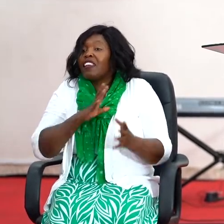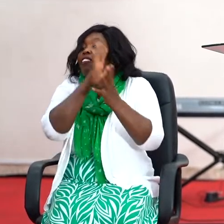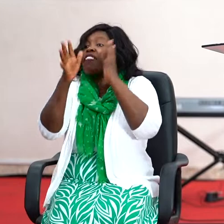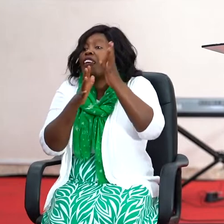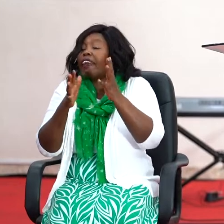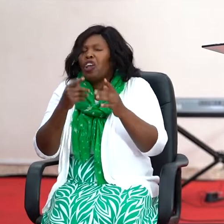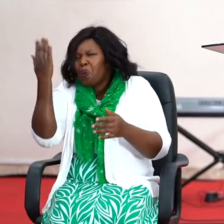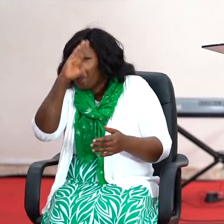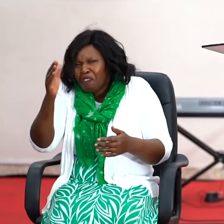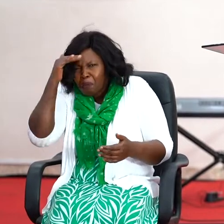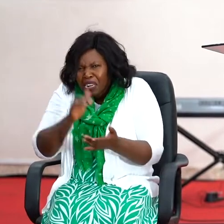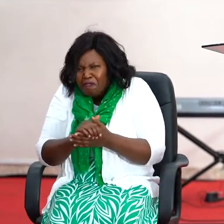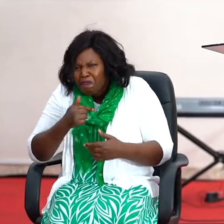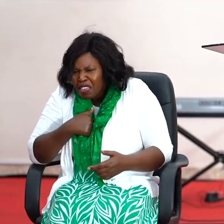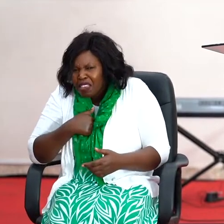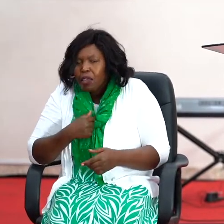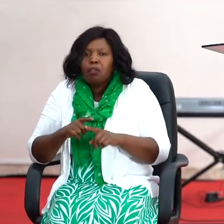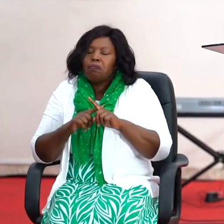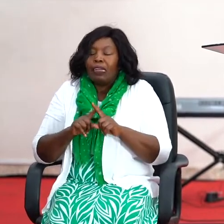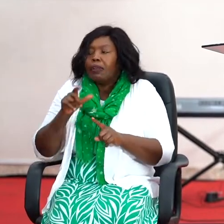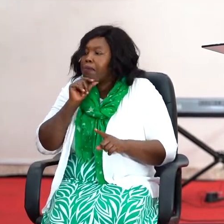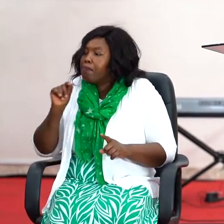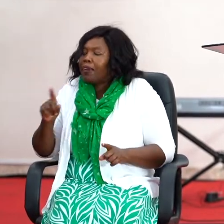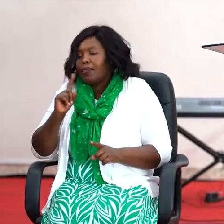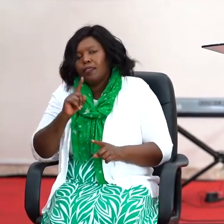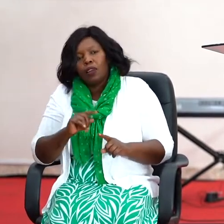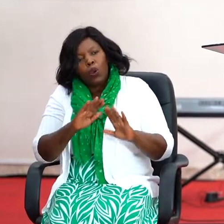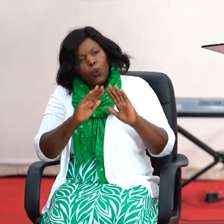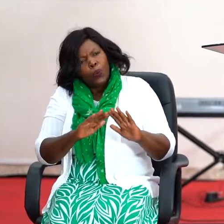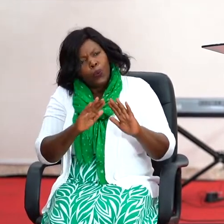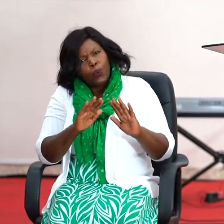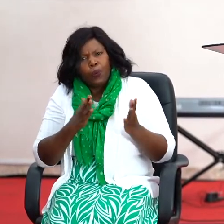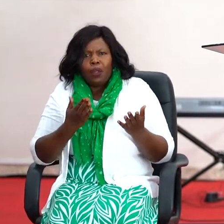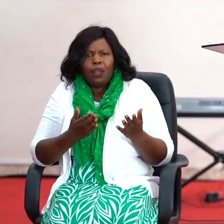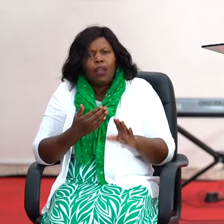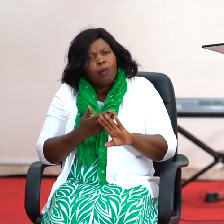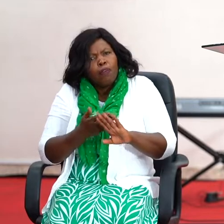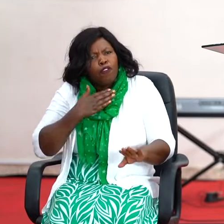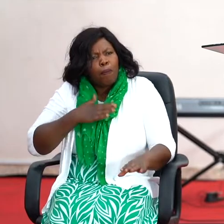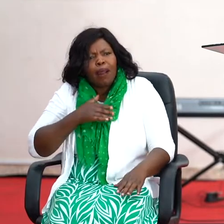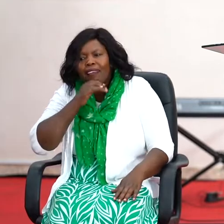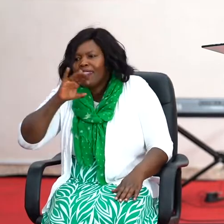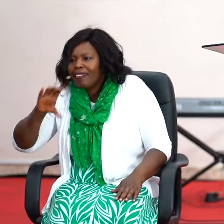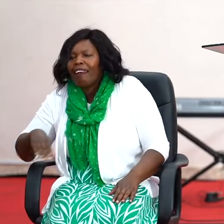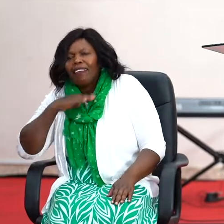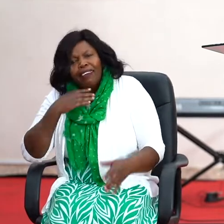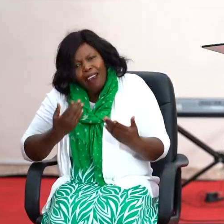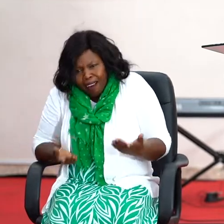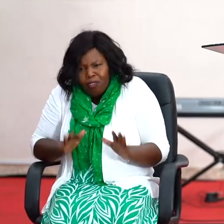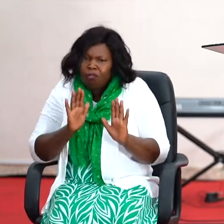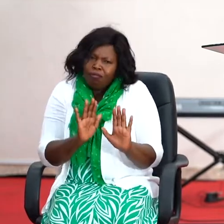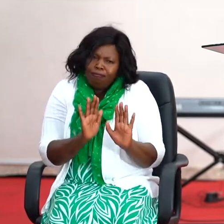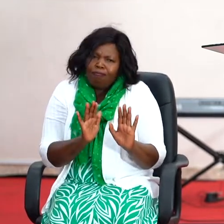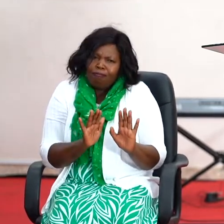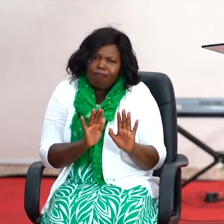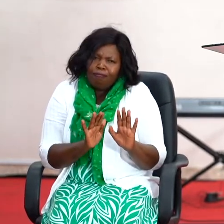believe. The royal official said, sir, come down before my child dies. You see, he continued, he did